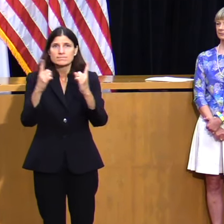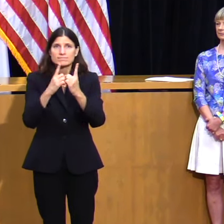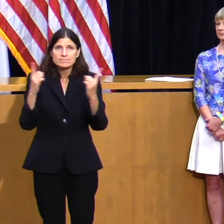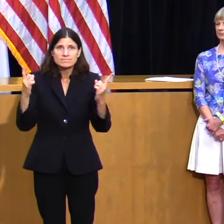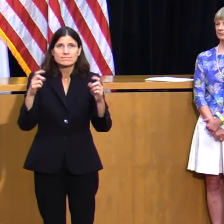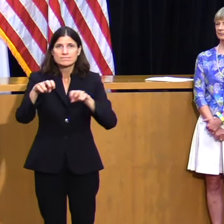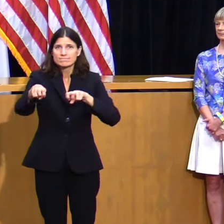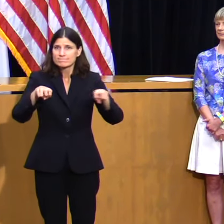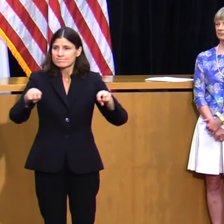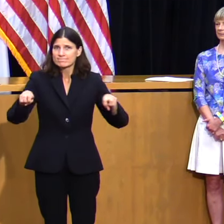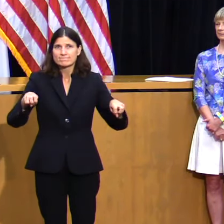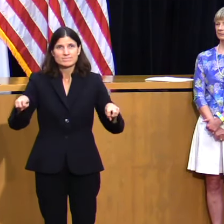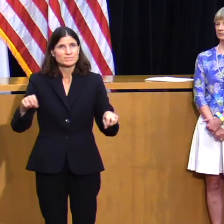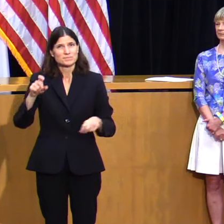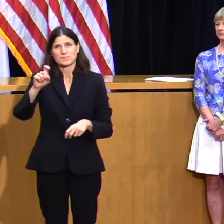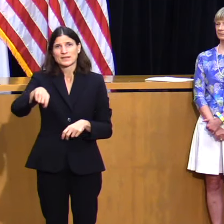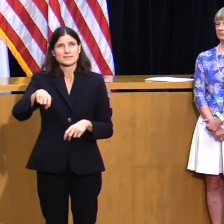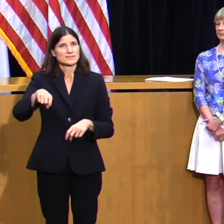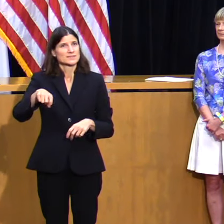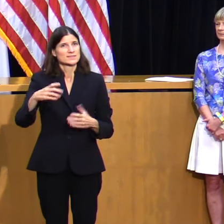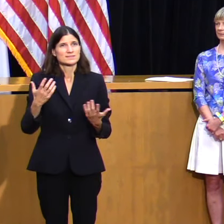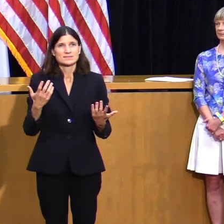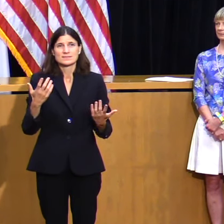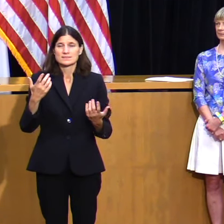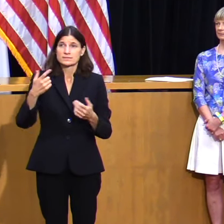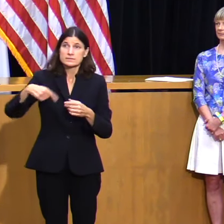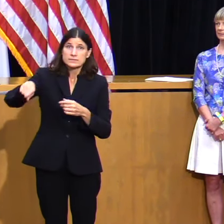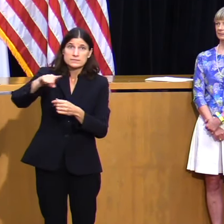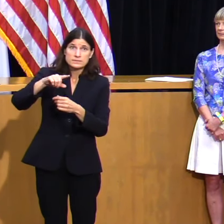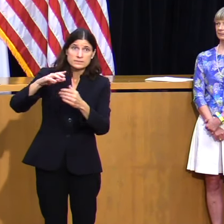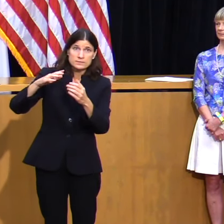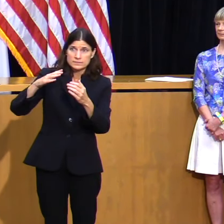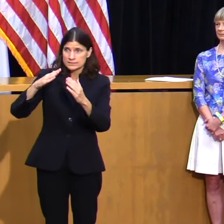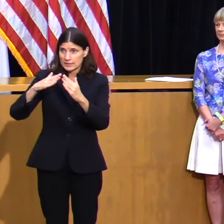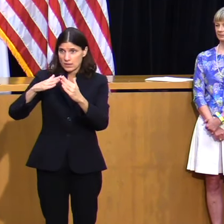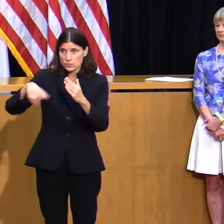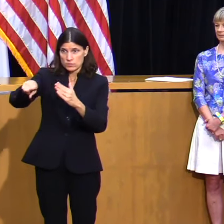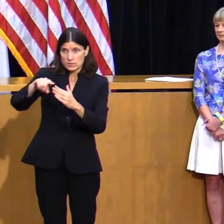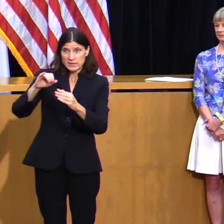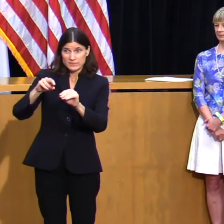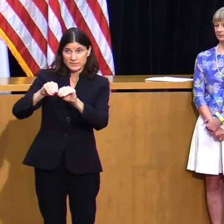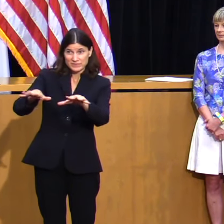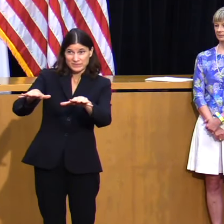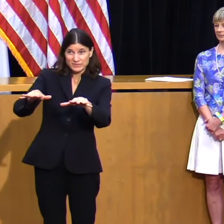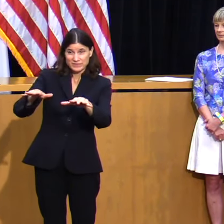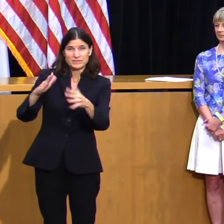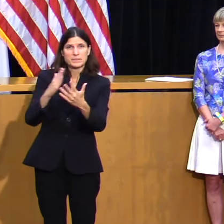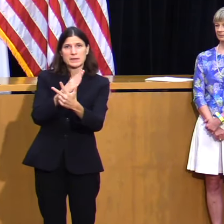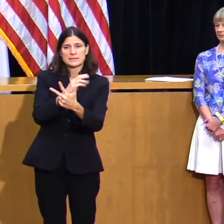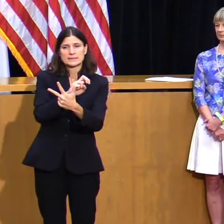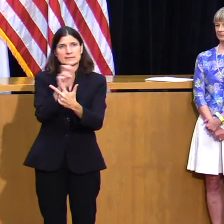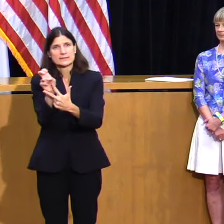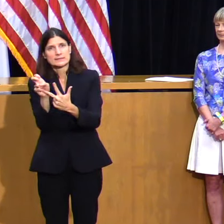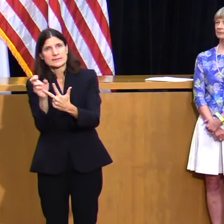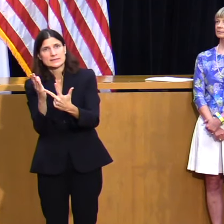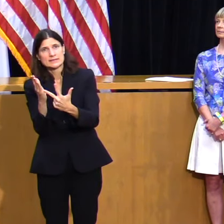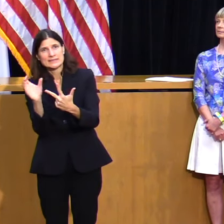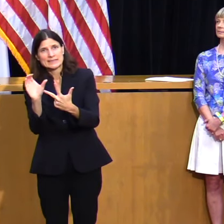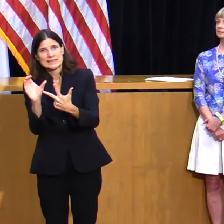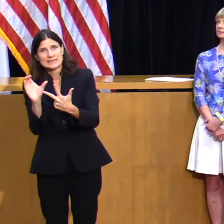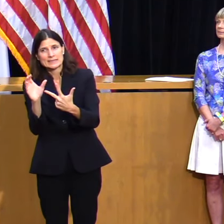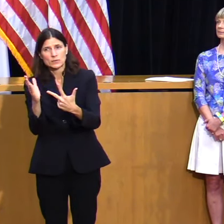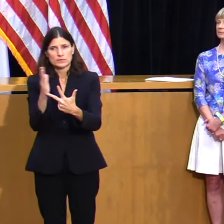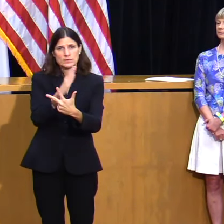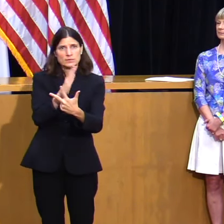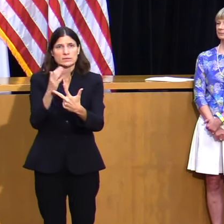we should go into this with an assumption that it can't be done, because it is being done in so many places around the world using a